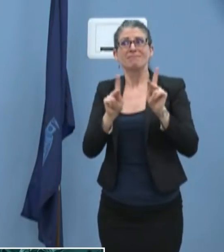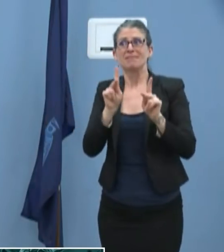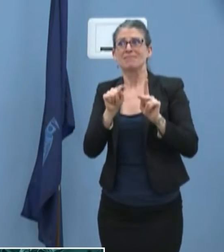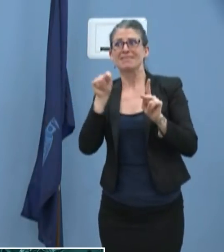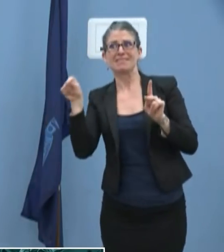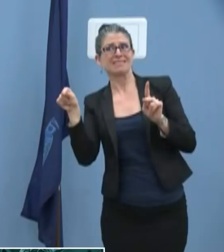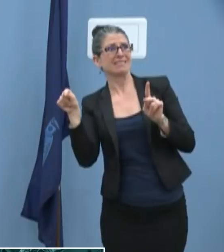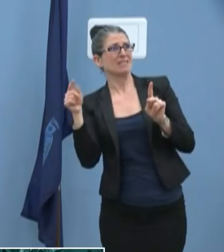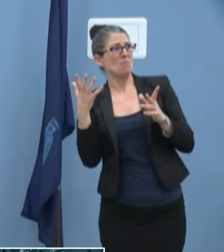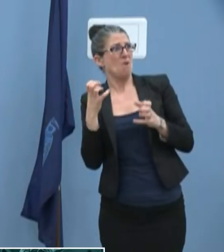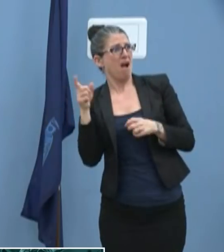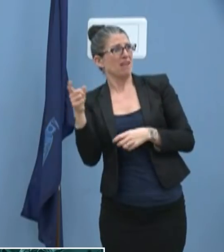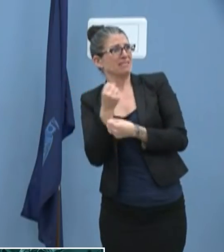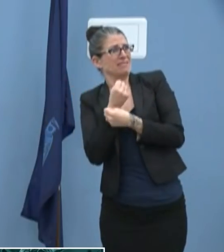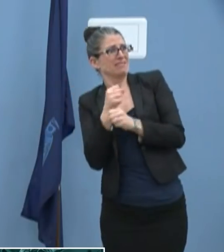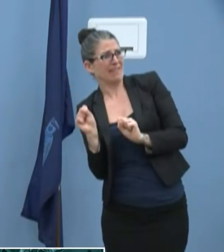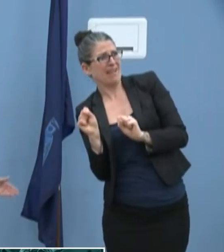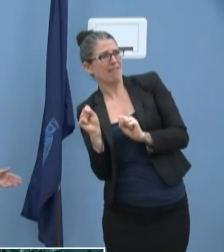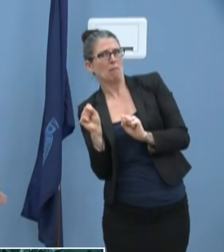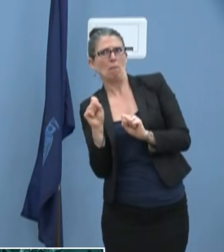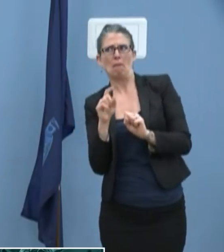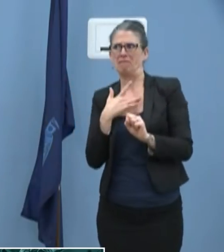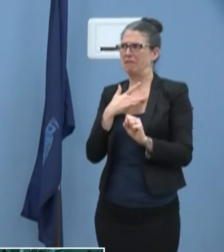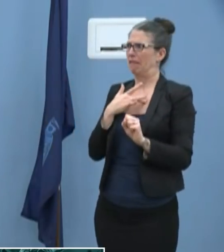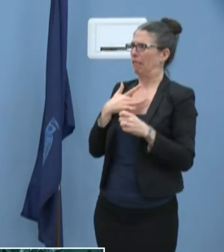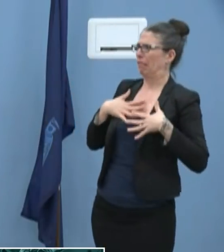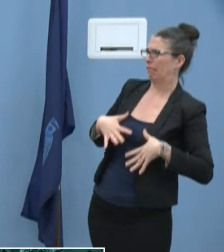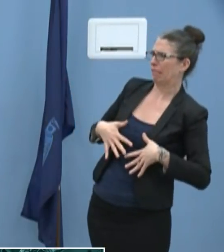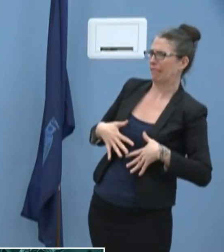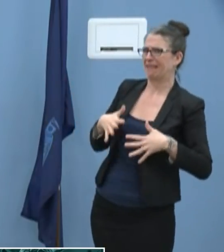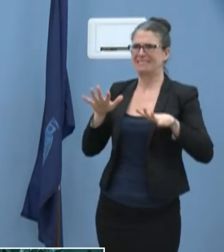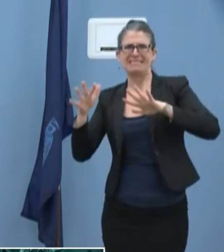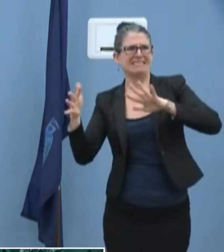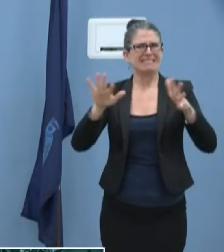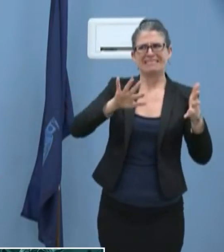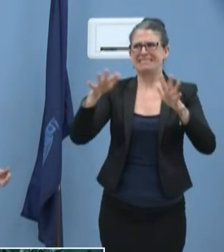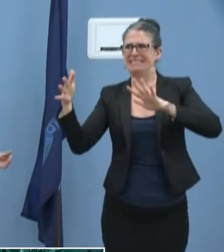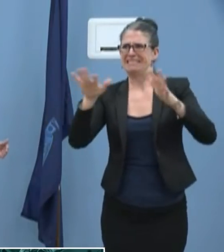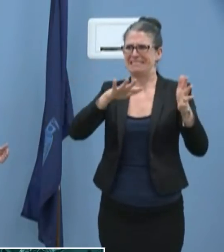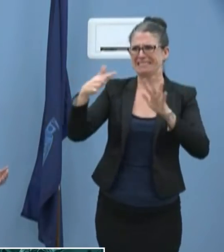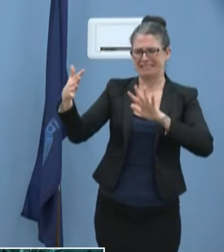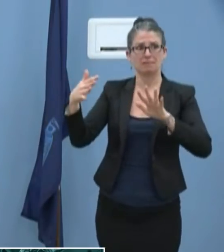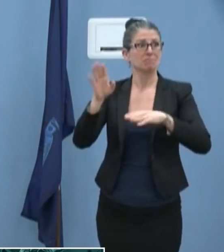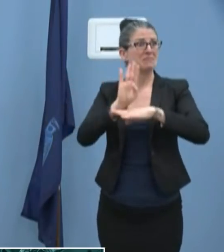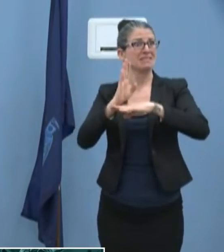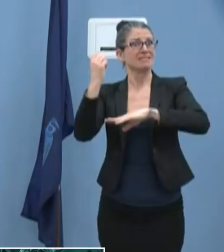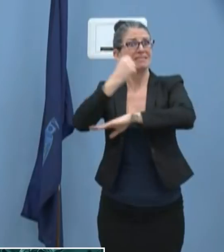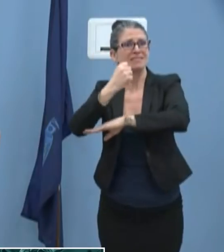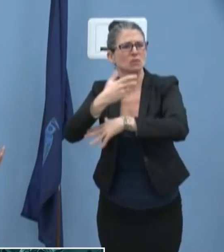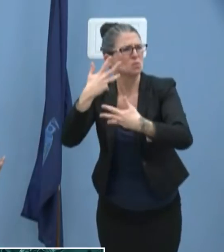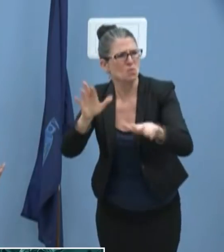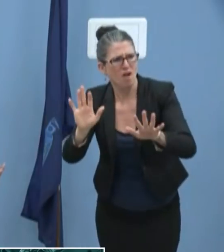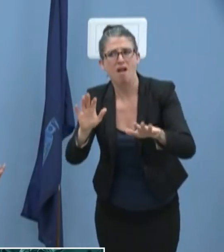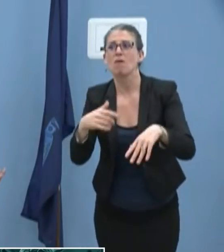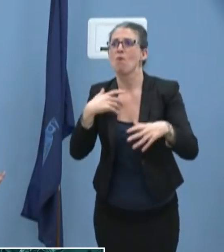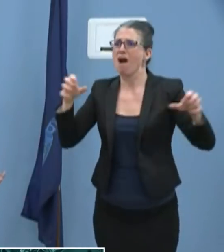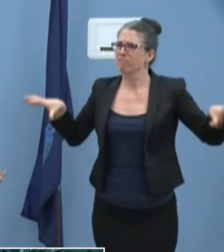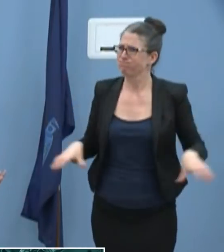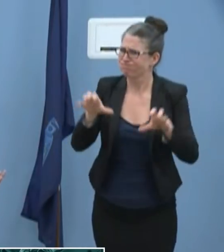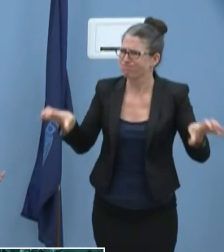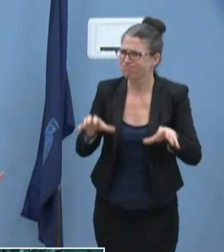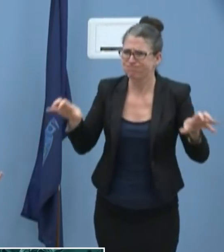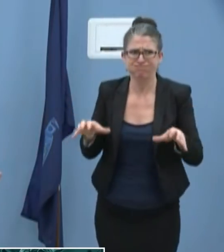productive lives. I think the most heartening statistic I heard a few minutes ago is that one person, at least, has now completely